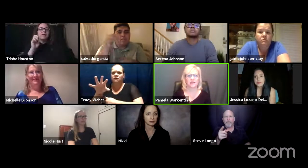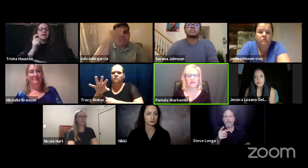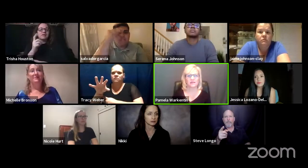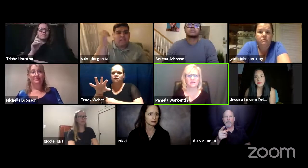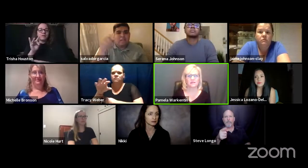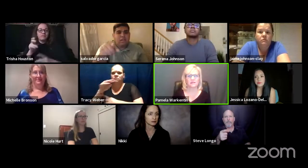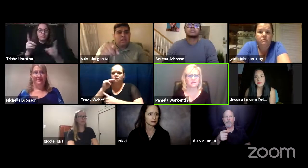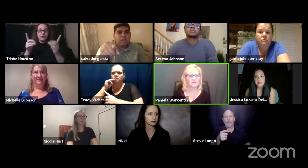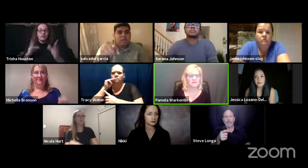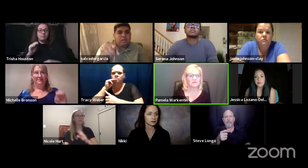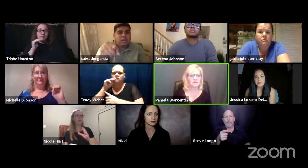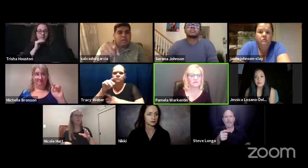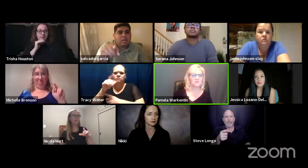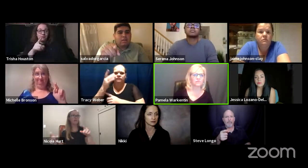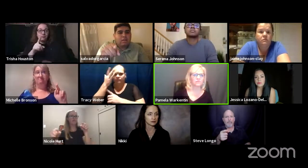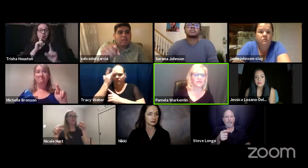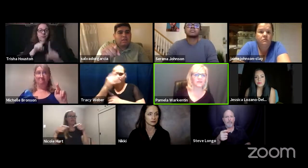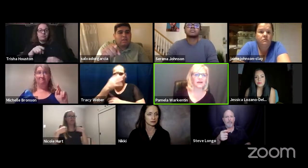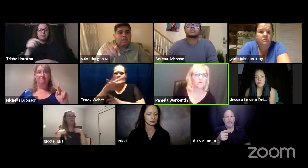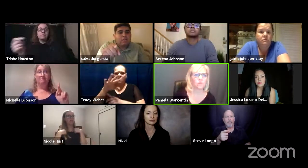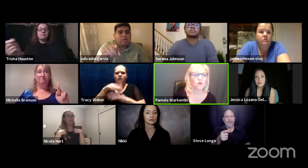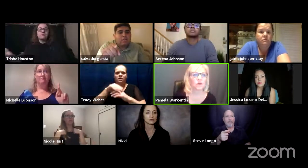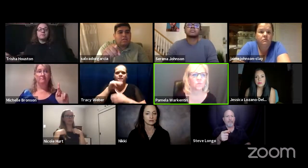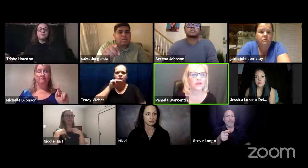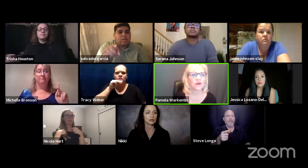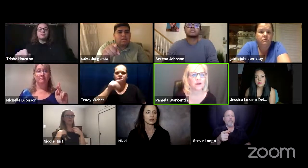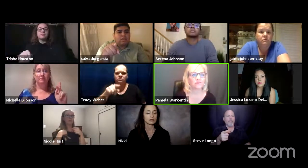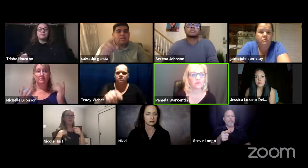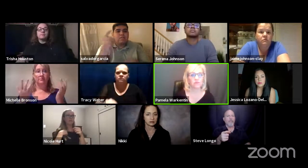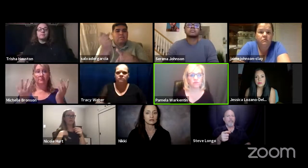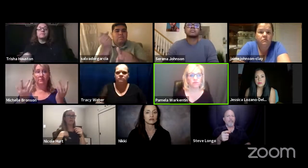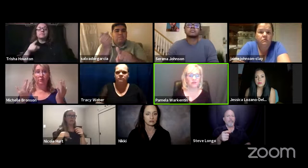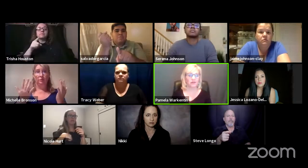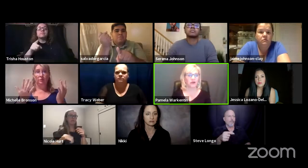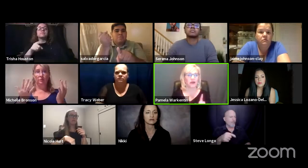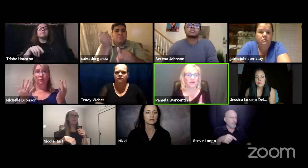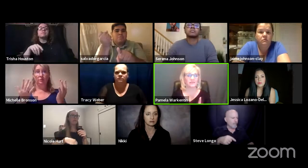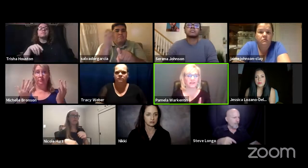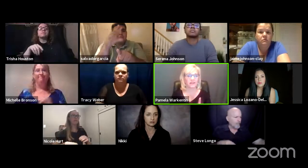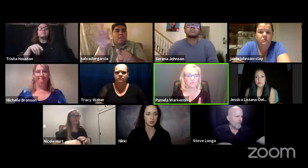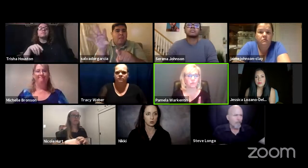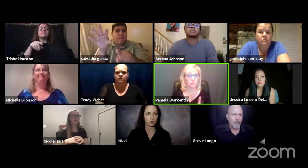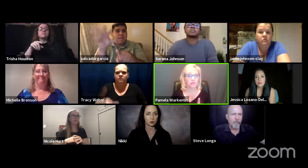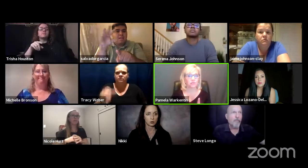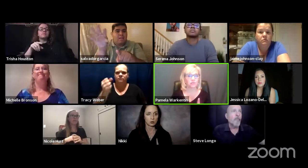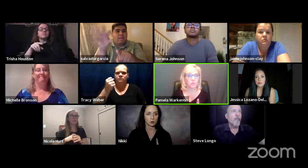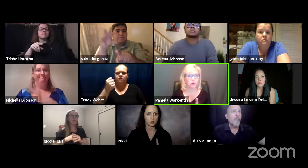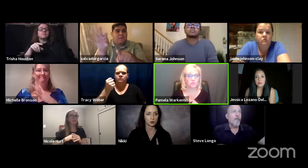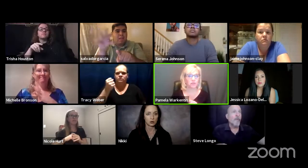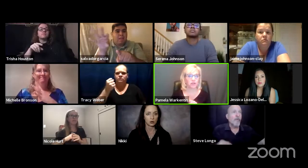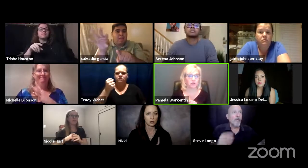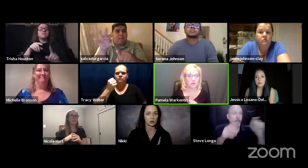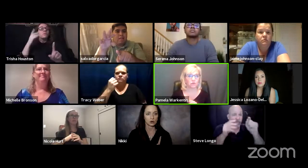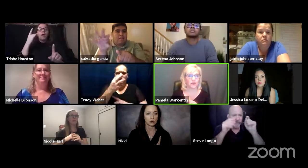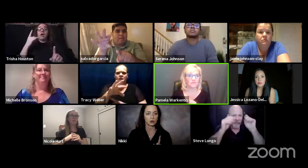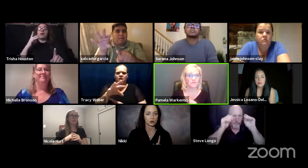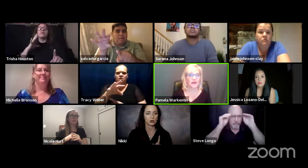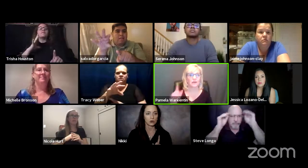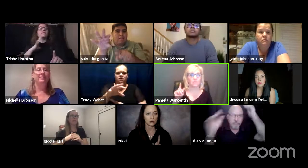Spotlight. Don't forget that. We now have the executive director's report. Michelle, are you ready for that?